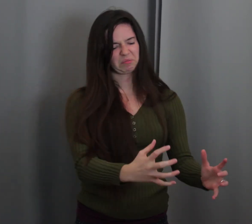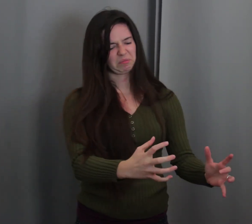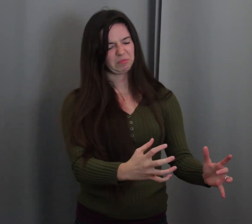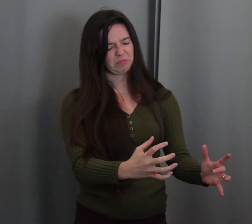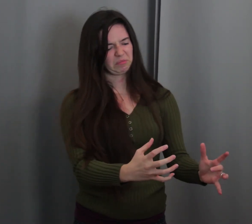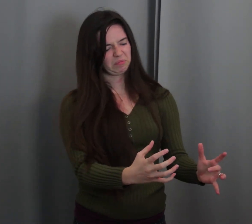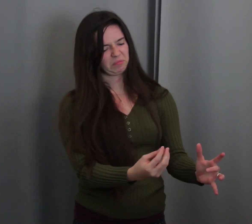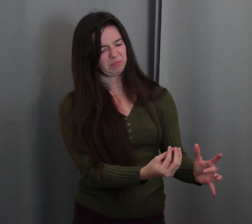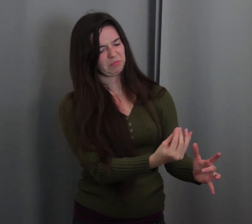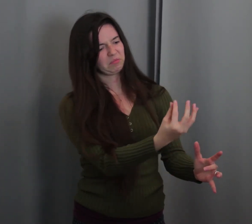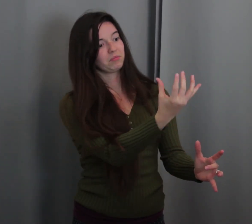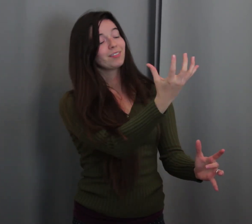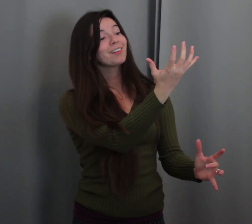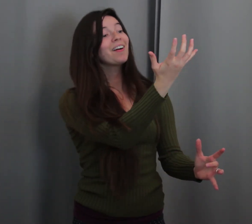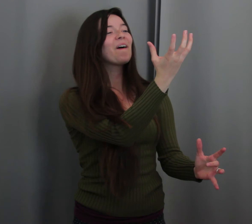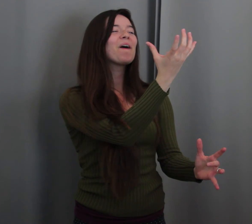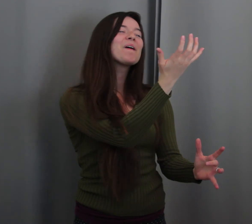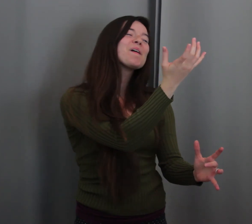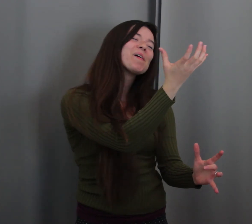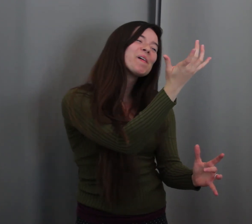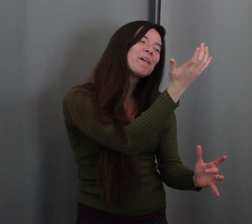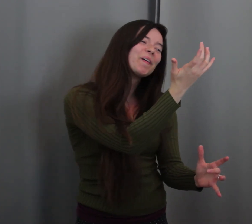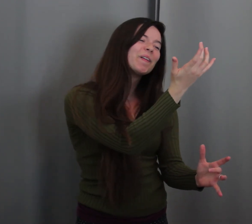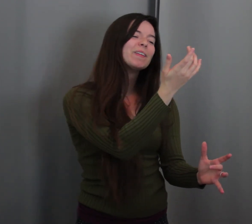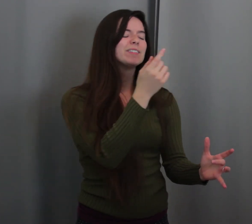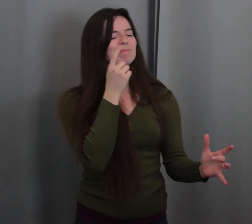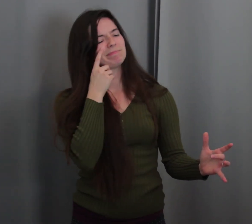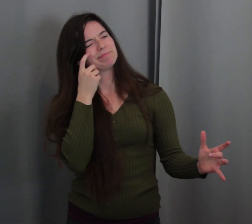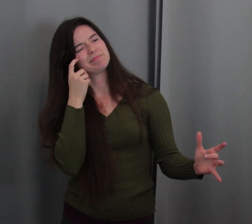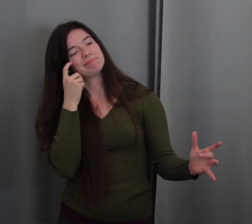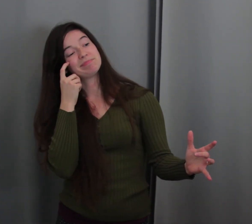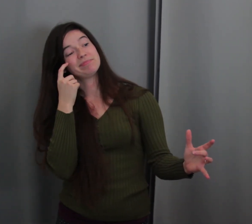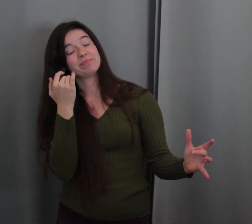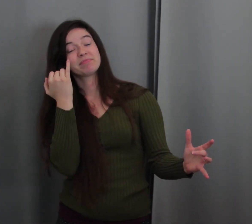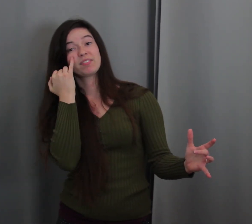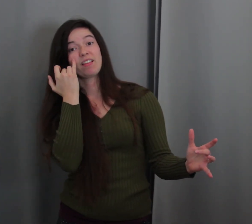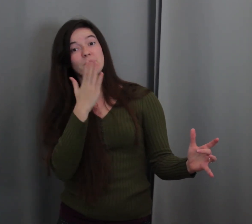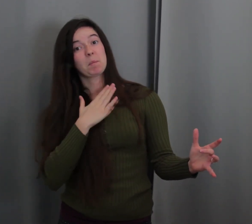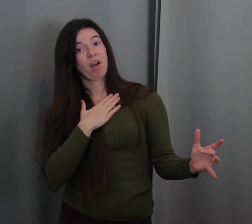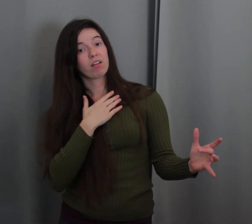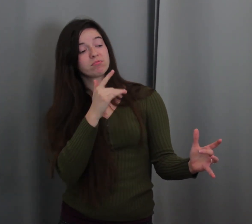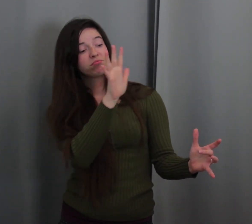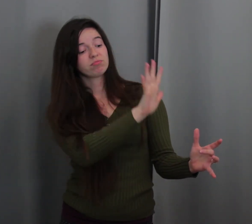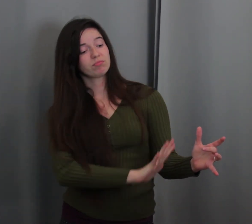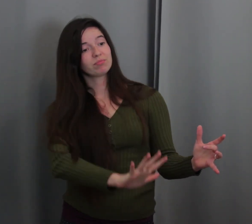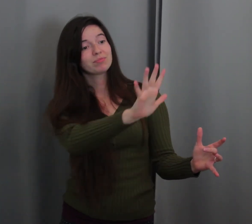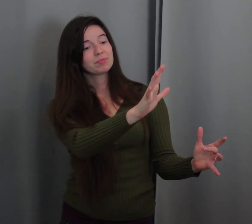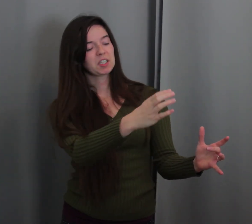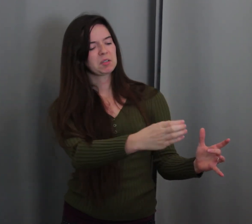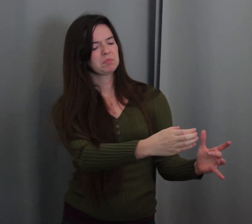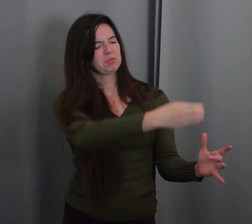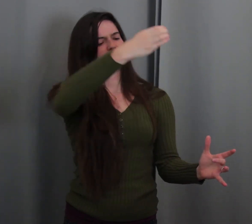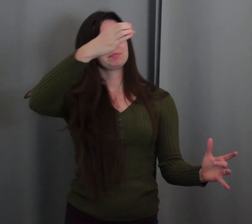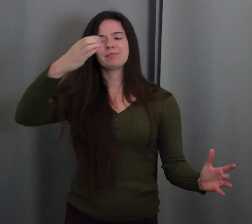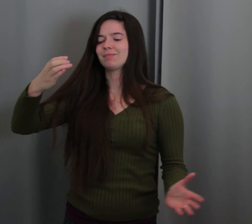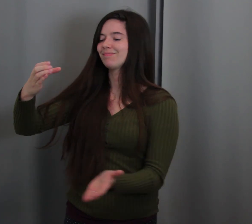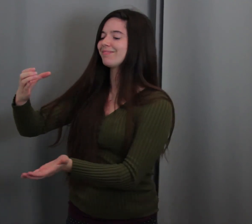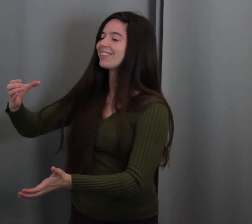I thought to myself, if this were my plant, I'd put it in the loveliest container